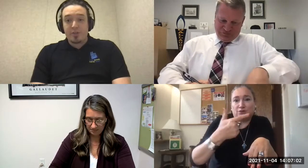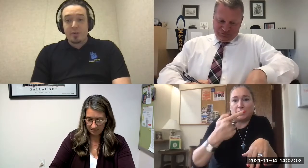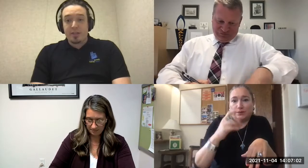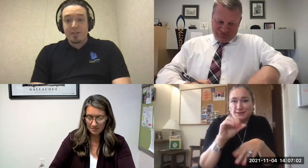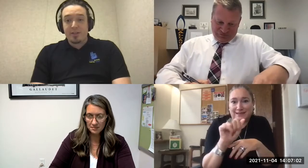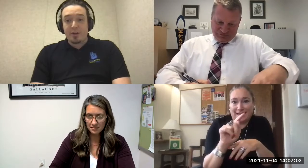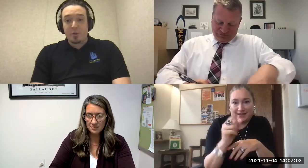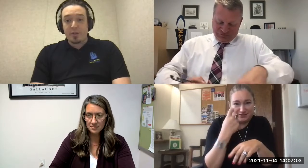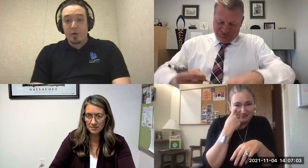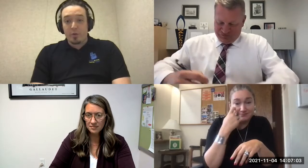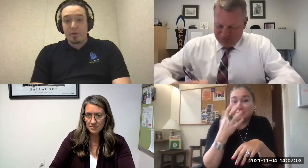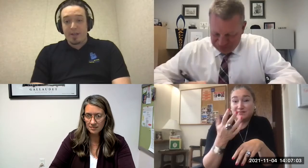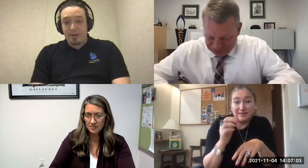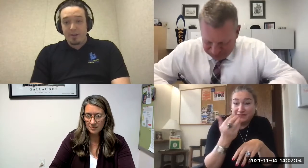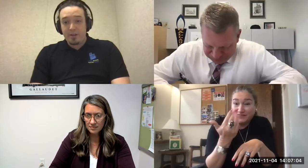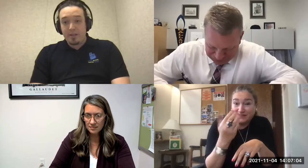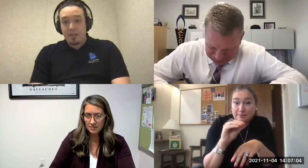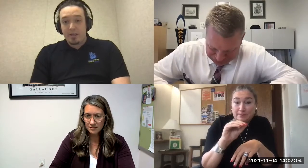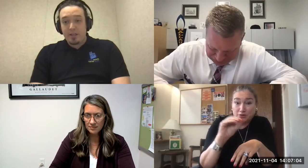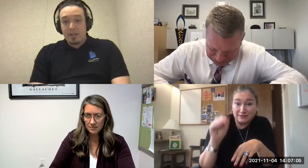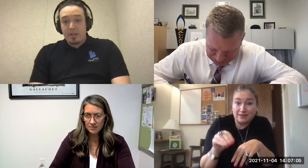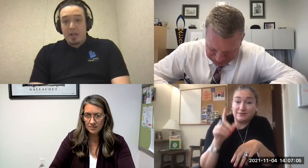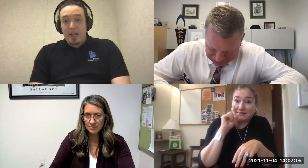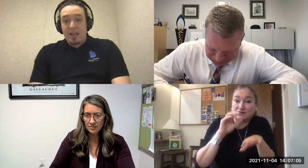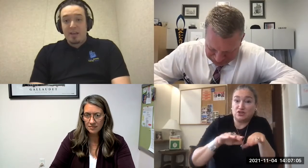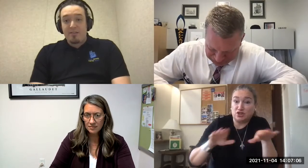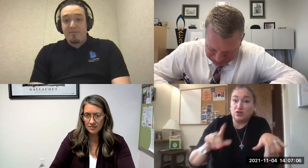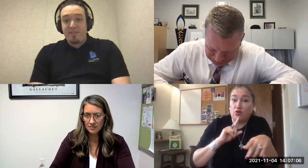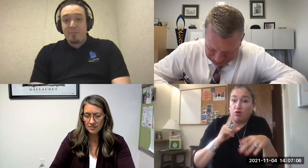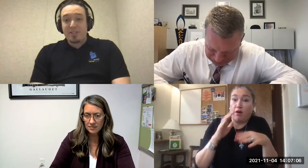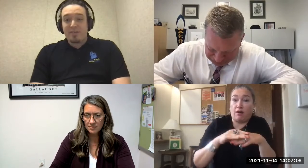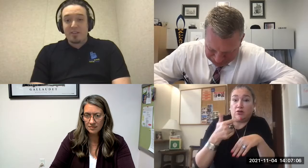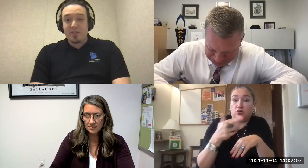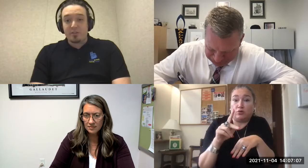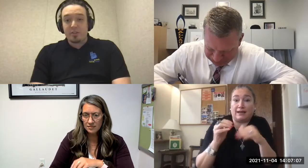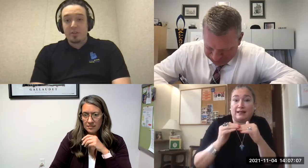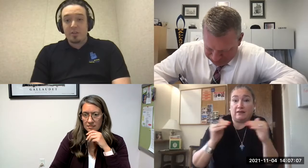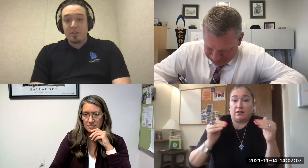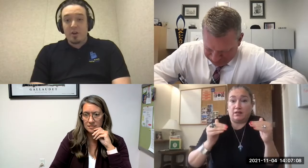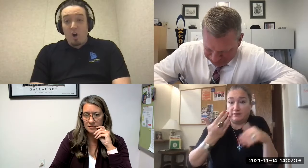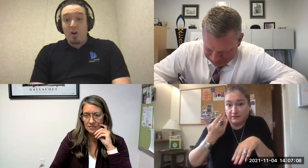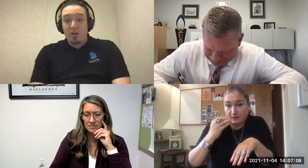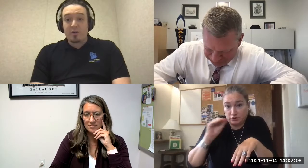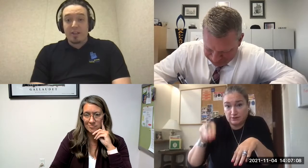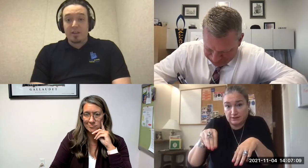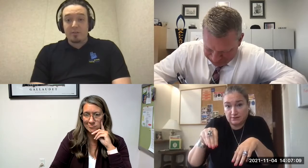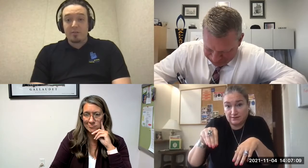just released their 2021 data, and 15% of deaf children are on grade level.